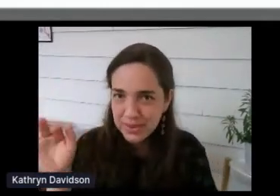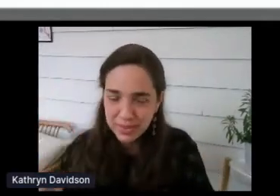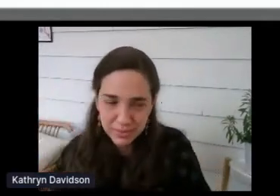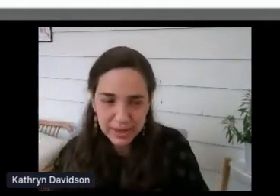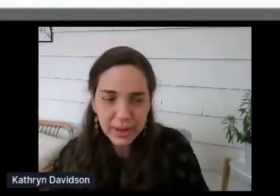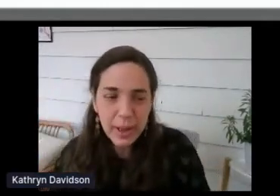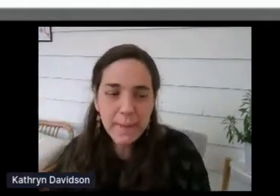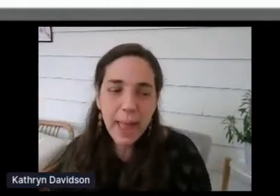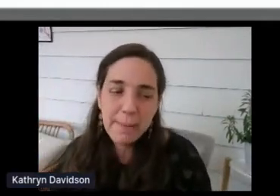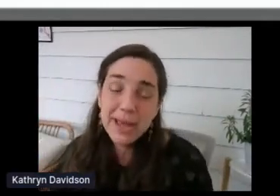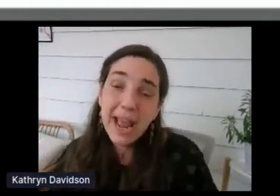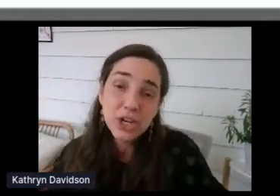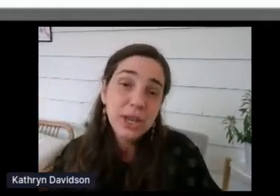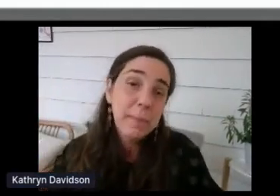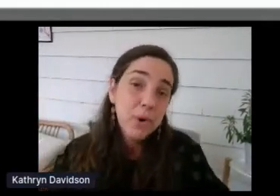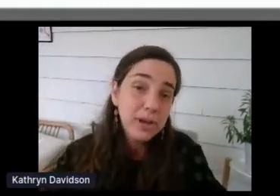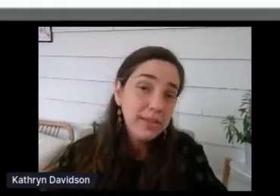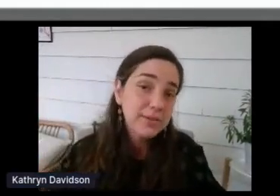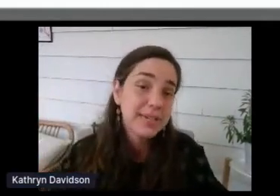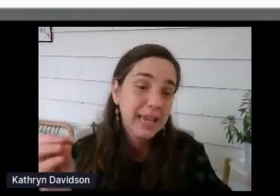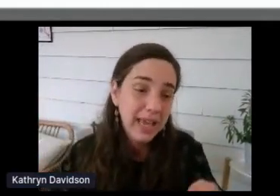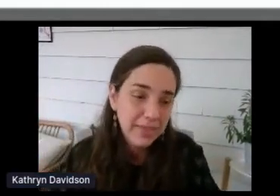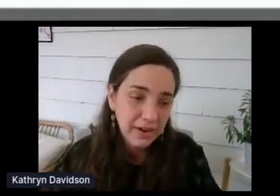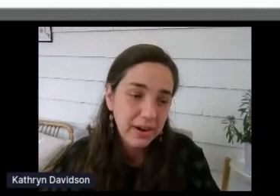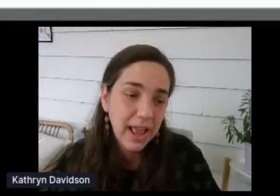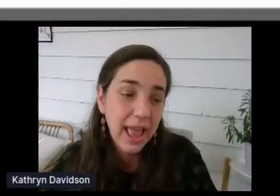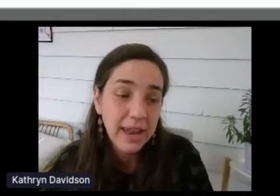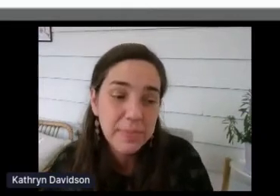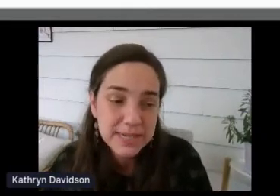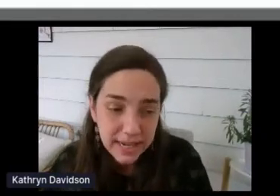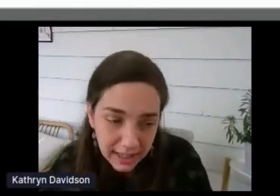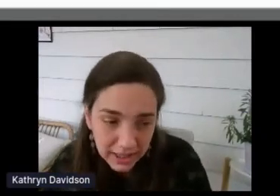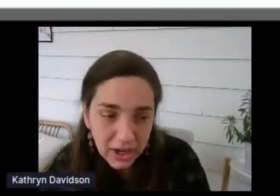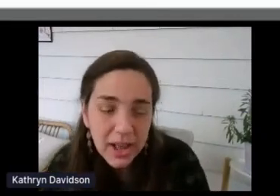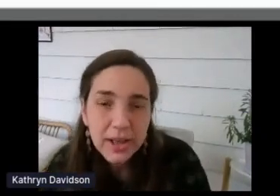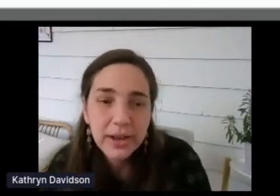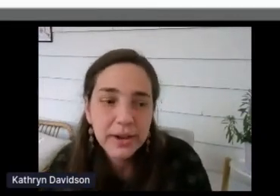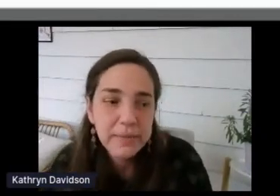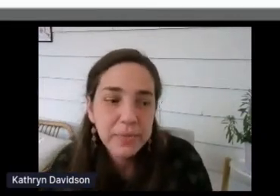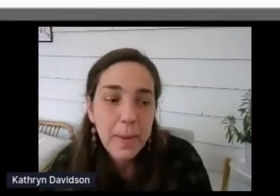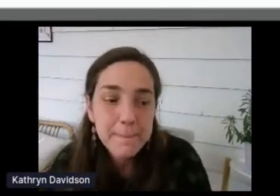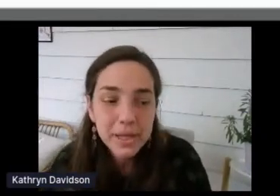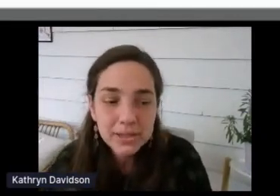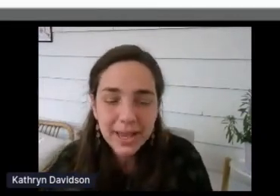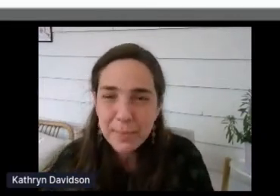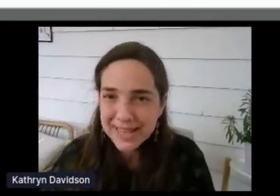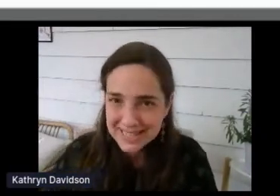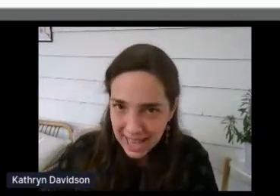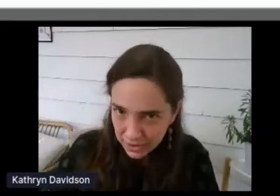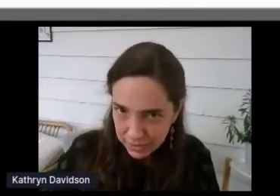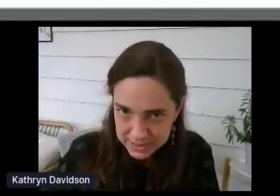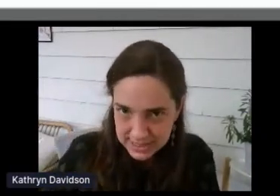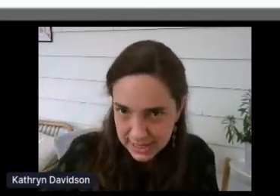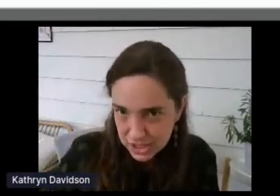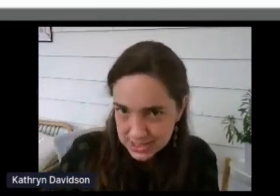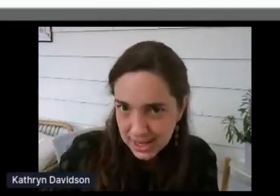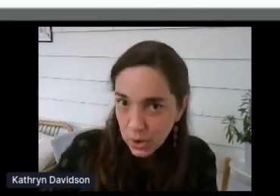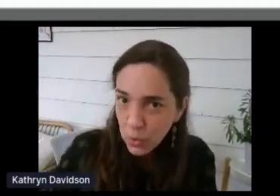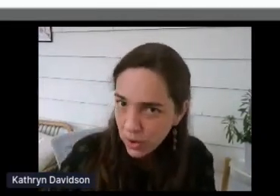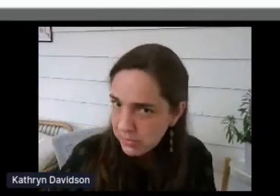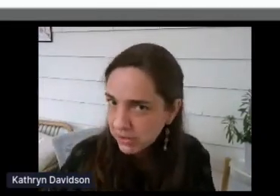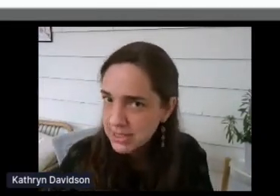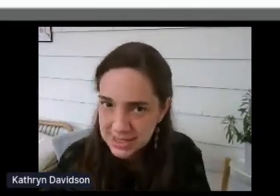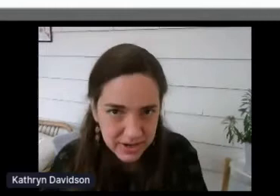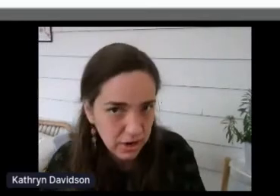is more than 3, but actually putting those together, and in particular, building up exact representations